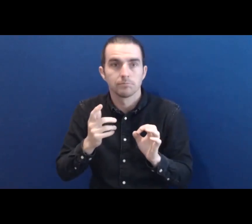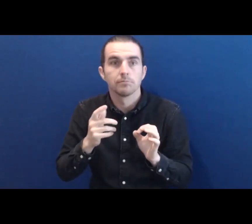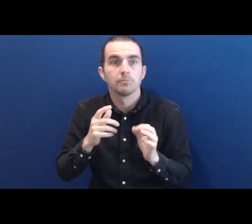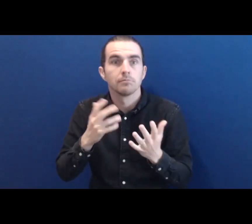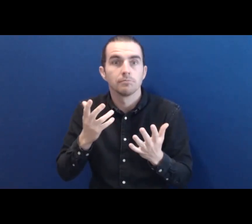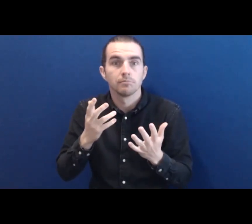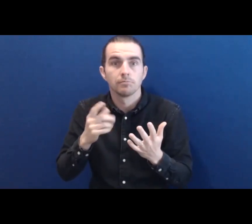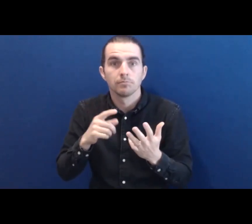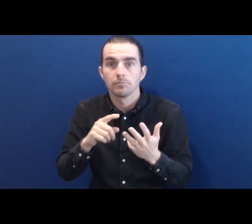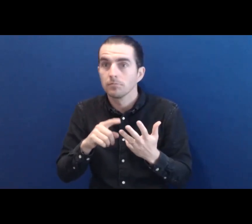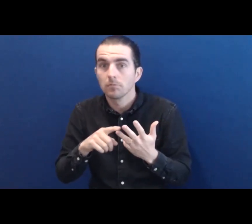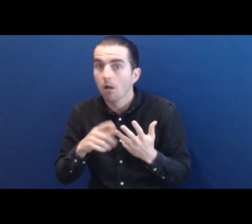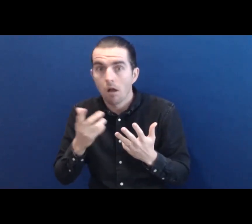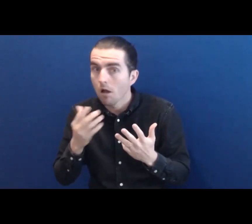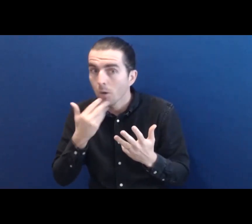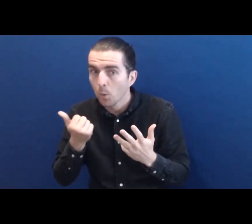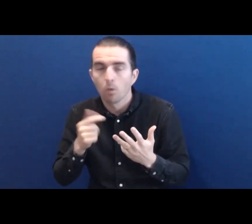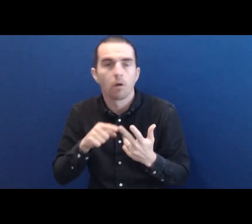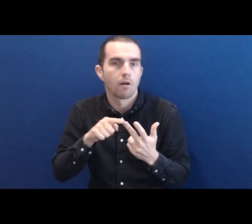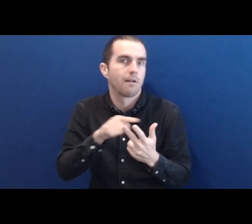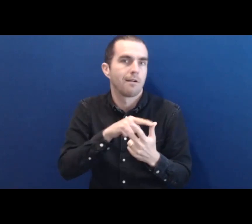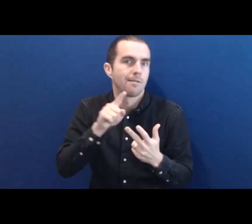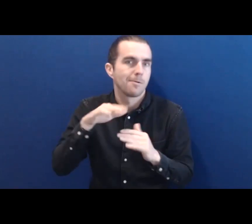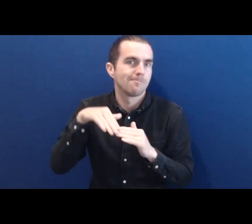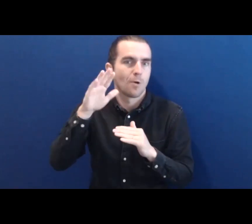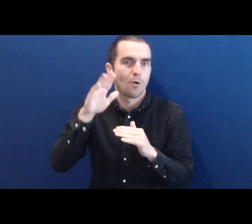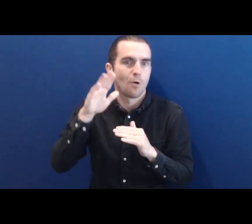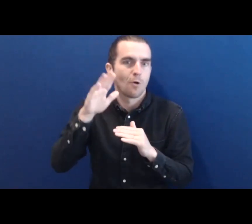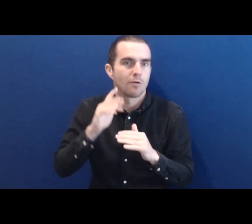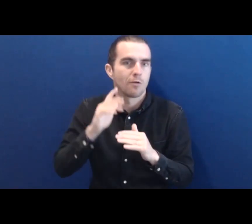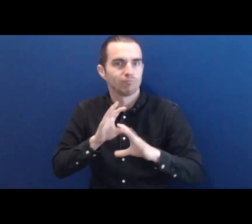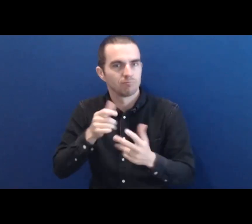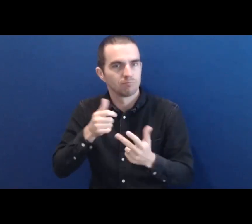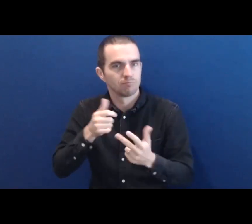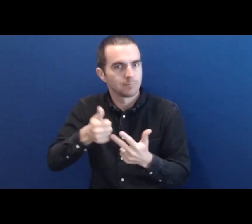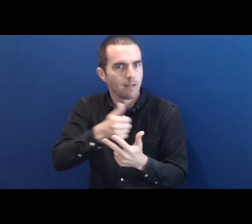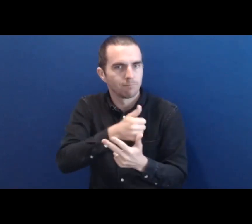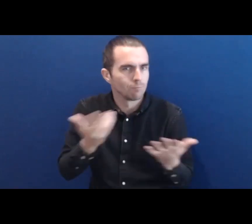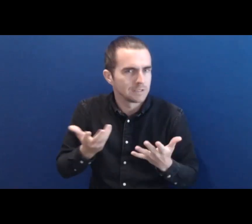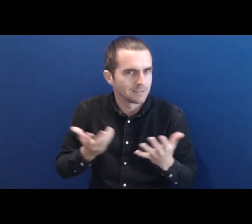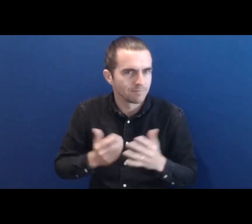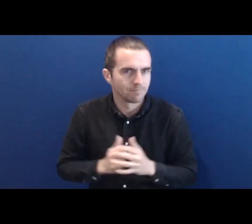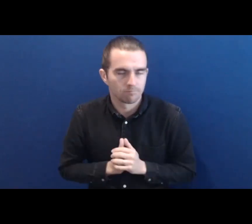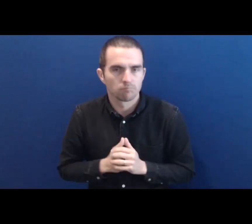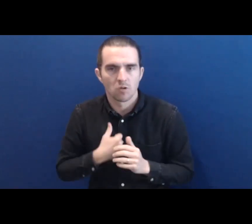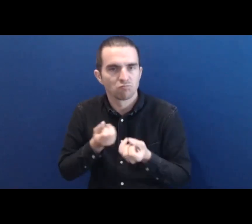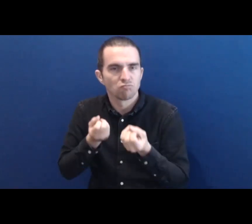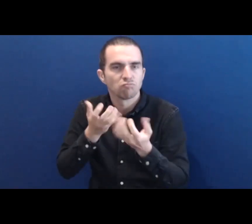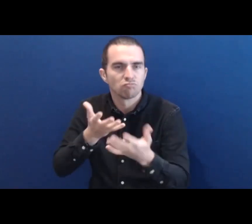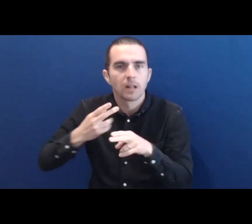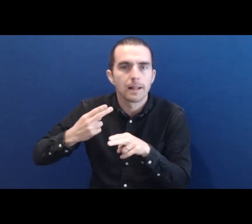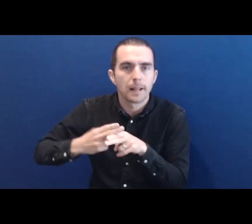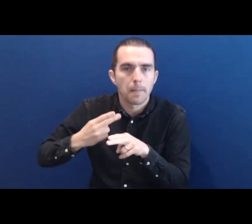themselves in a bit. I'm just going to introduce the names and where they're from, and